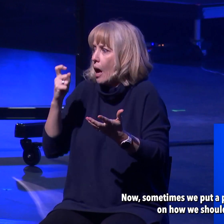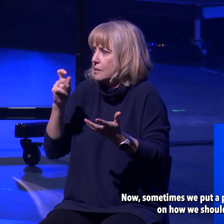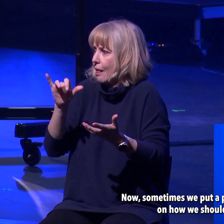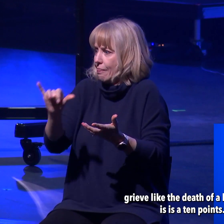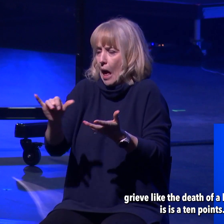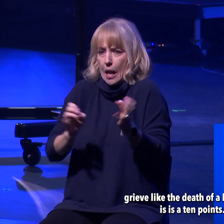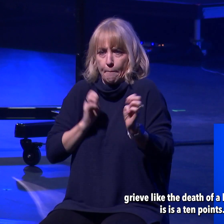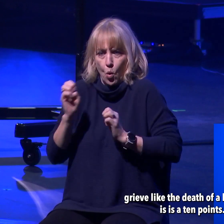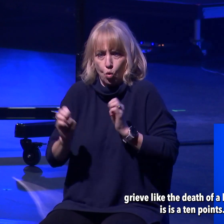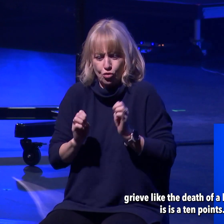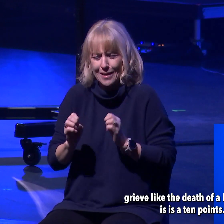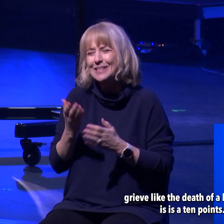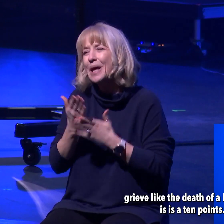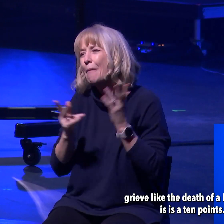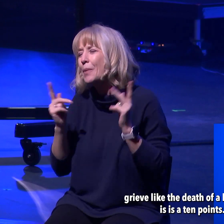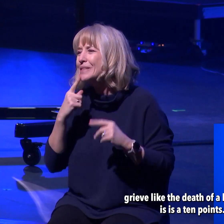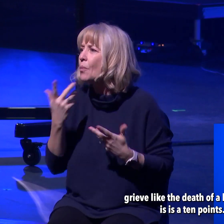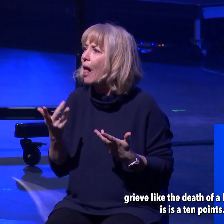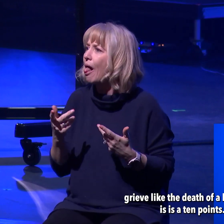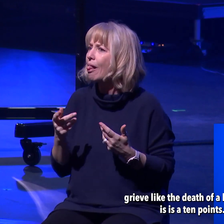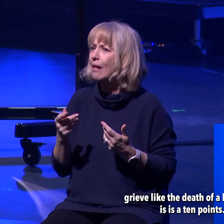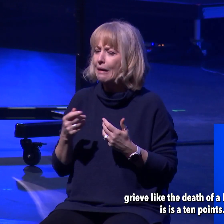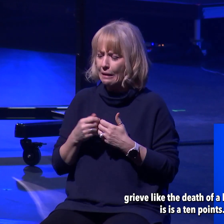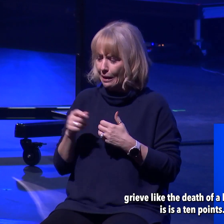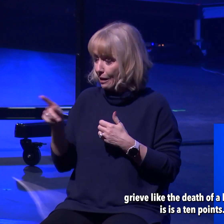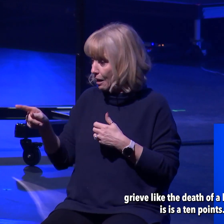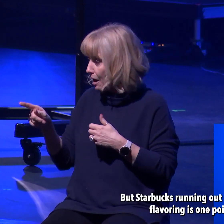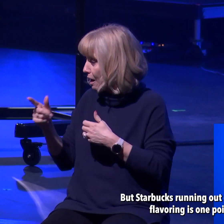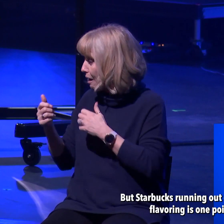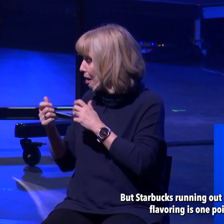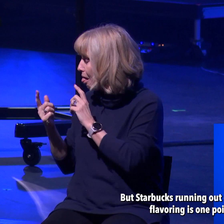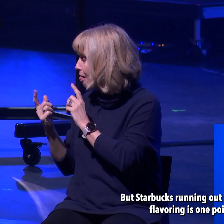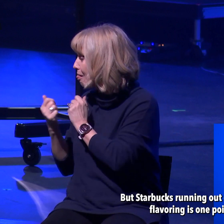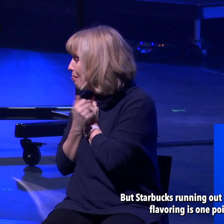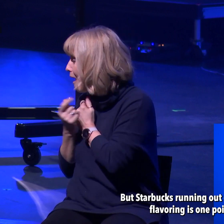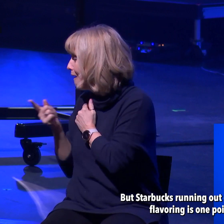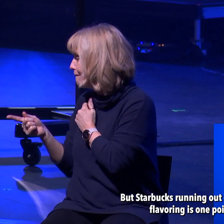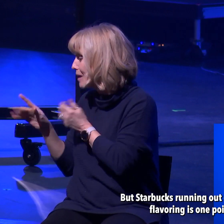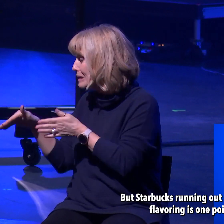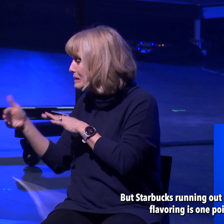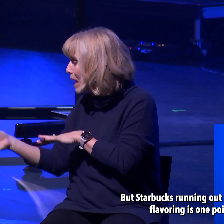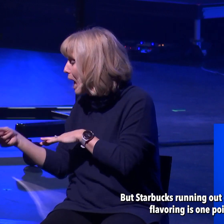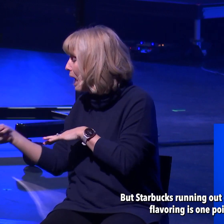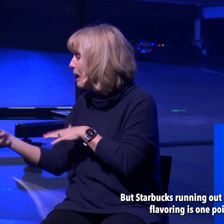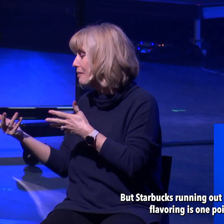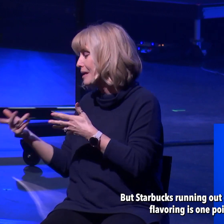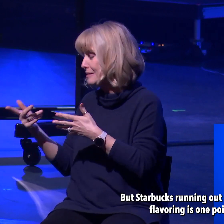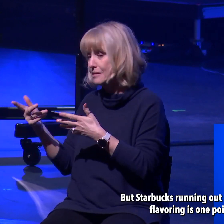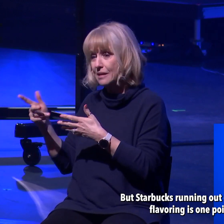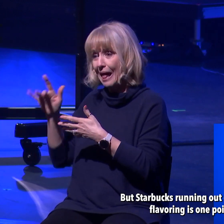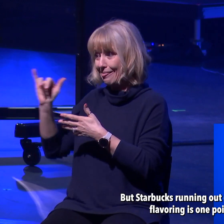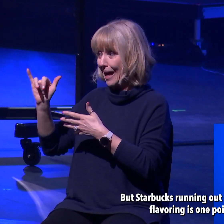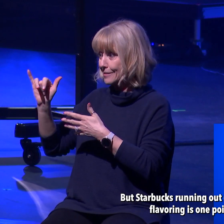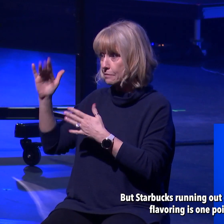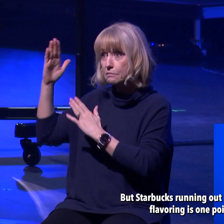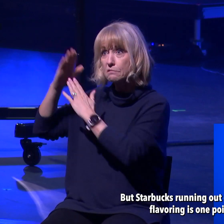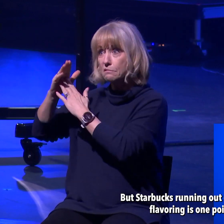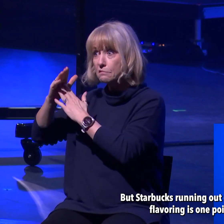level on how we should grieve, like the death of a loved one is a 10 points, but Starbucks running out of caramel flavoring is 1